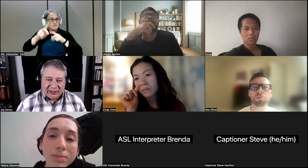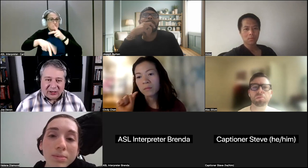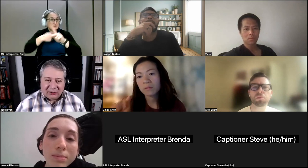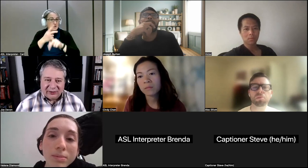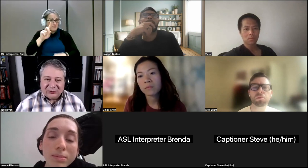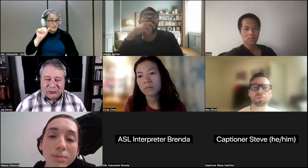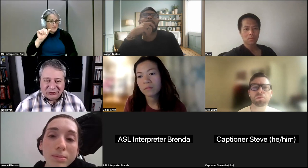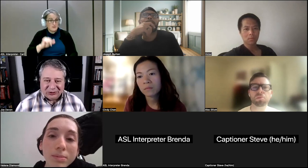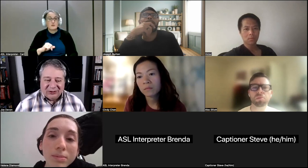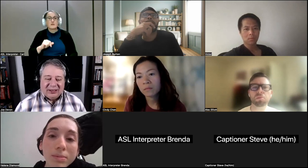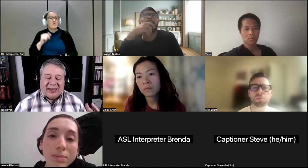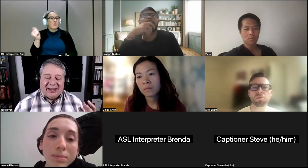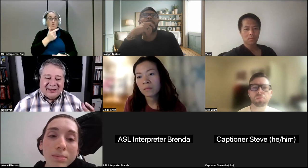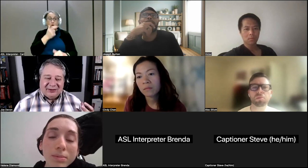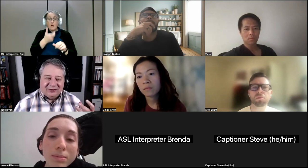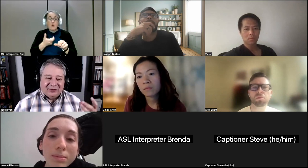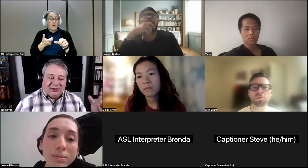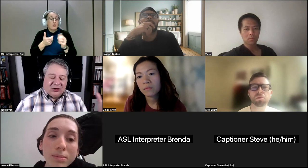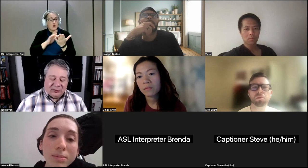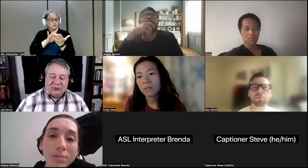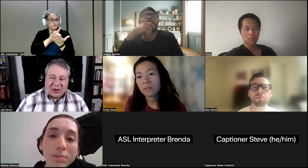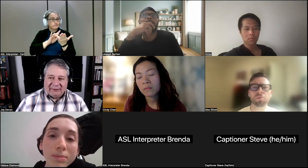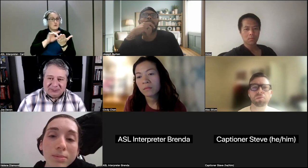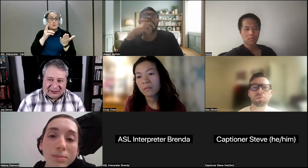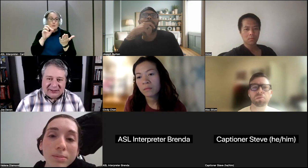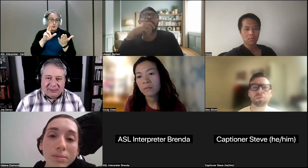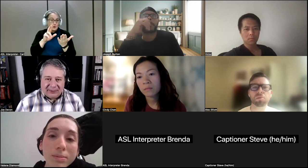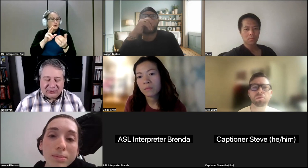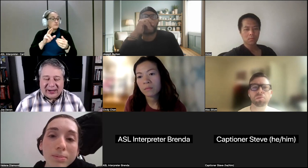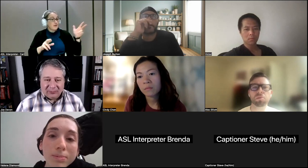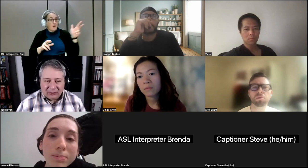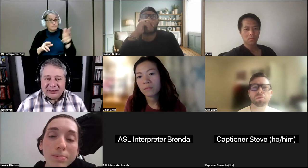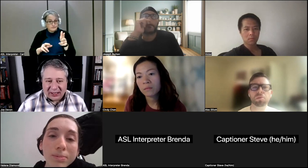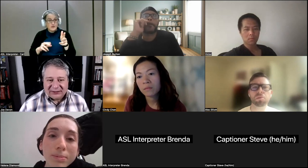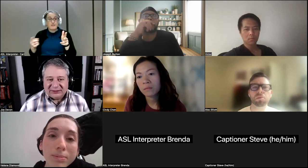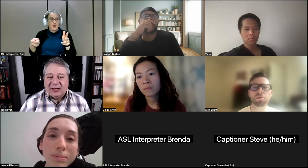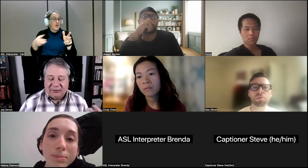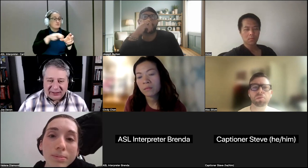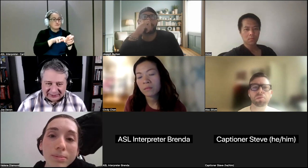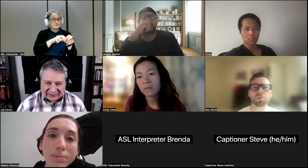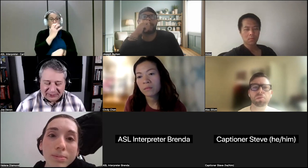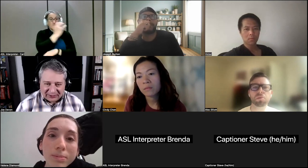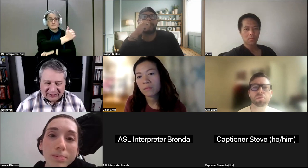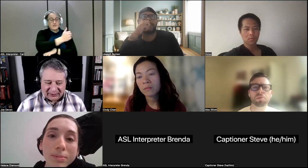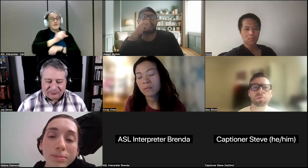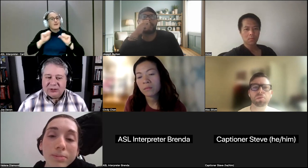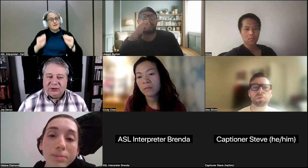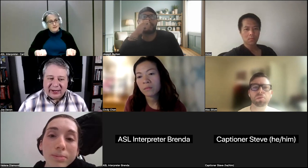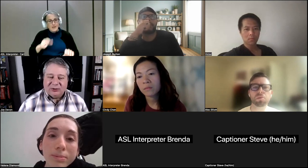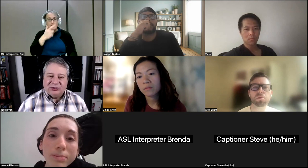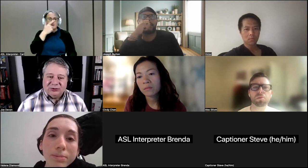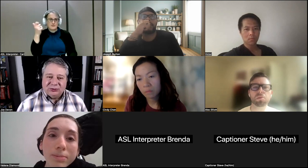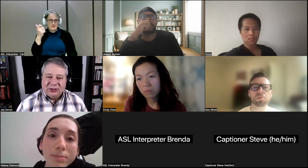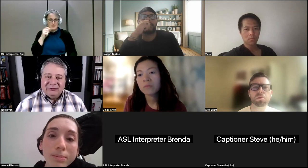Everybody got on their Uber, and the Uber arrives, picks them up, and you're able, because of the accessibility, you're